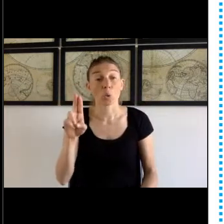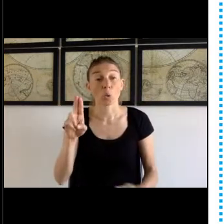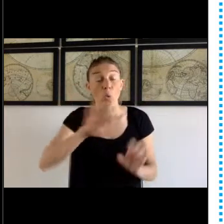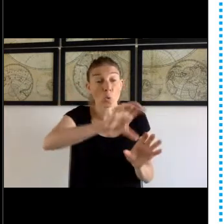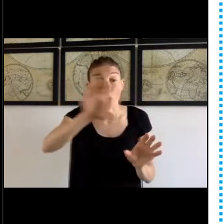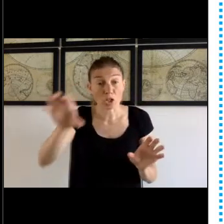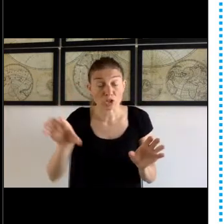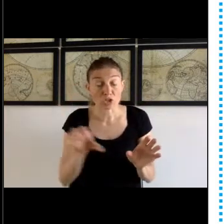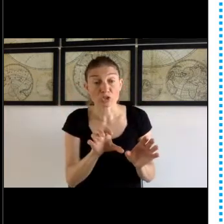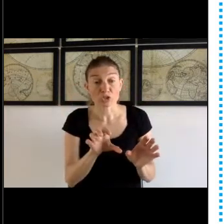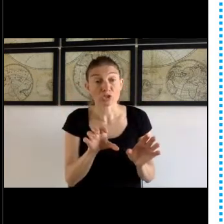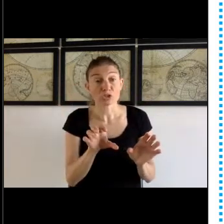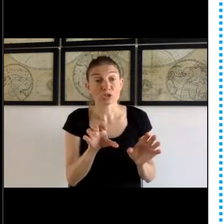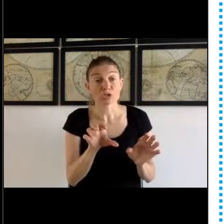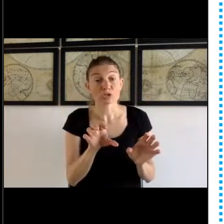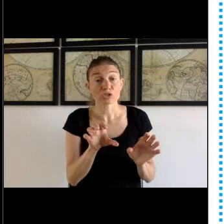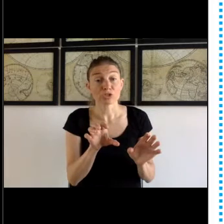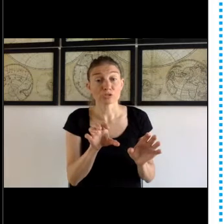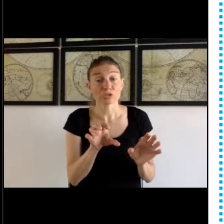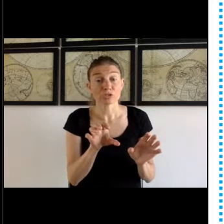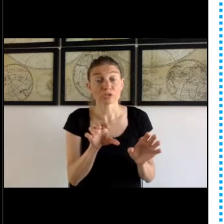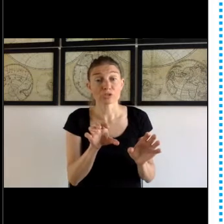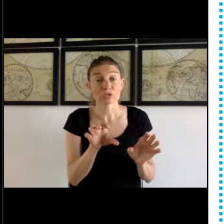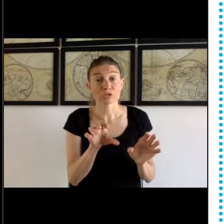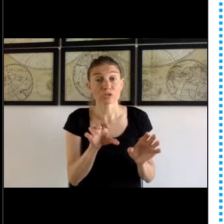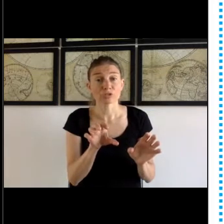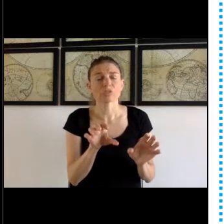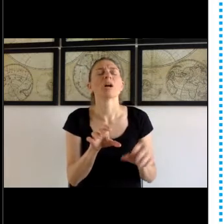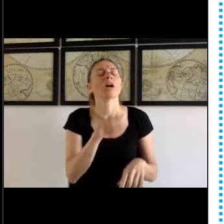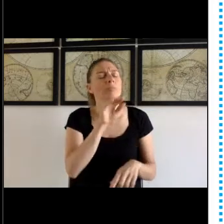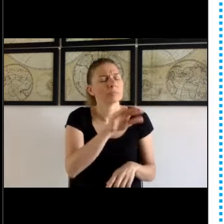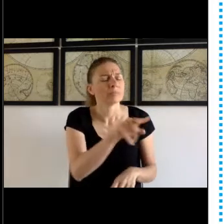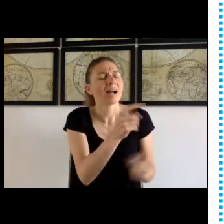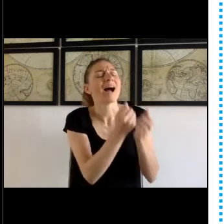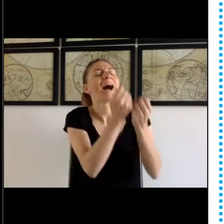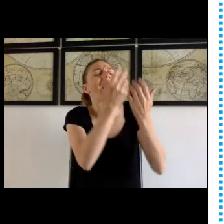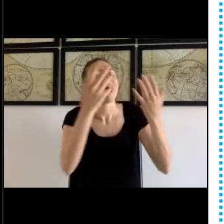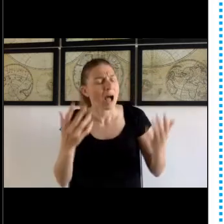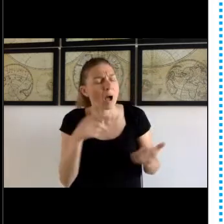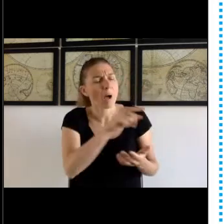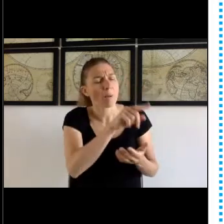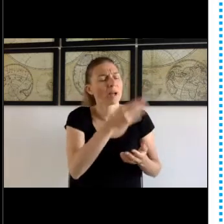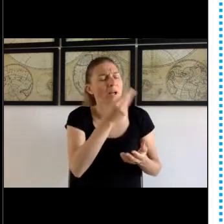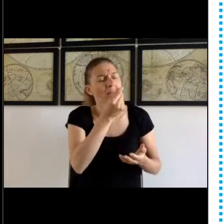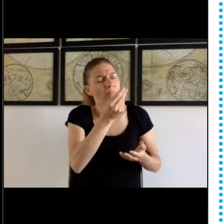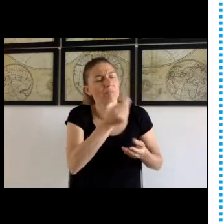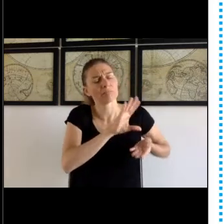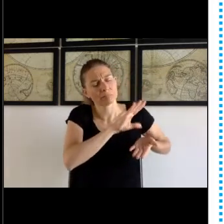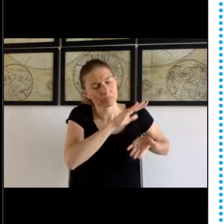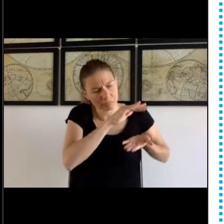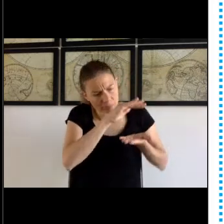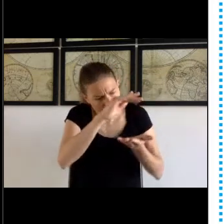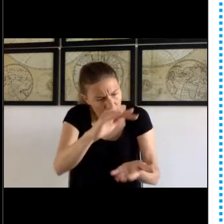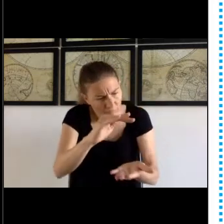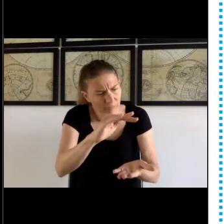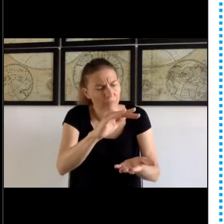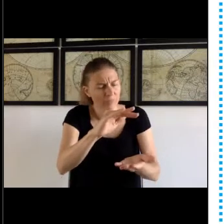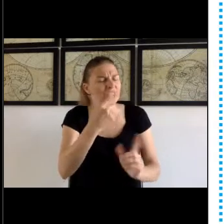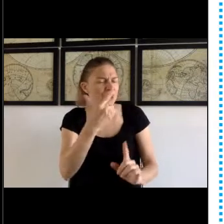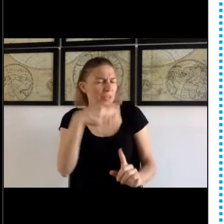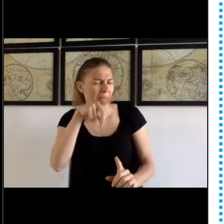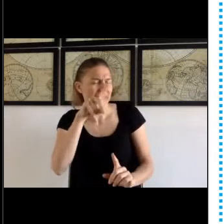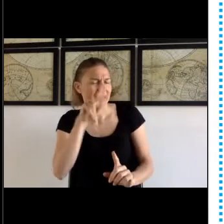it, they spend on disability based on the percentage of the GPD